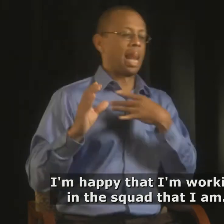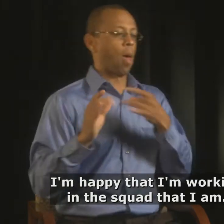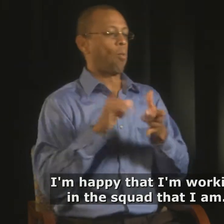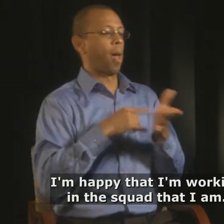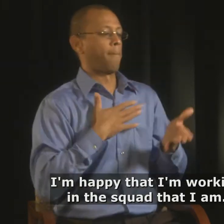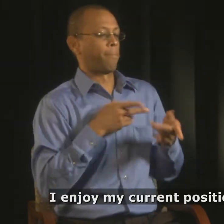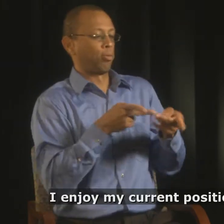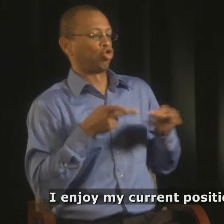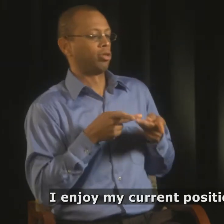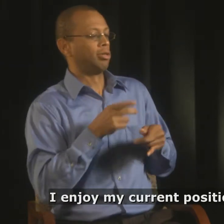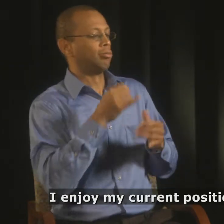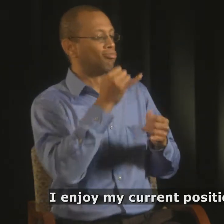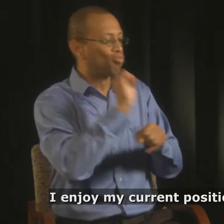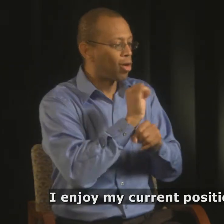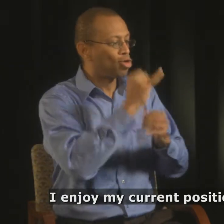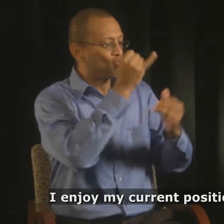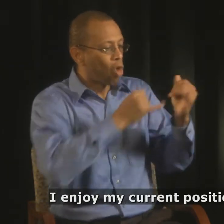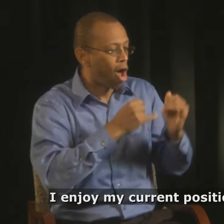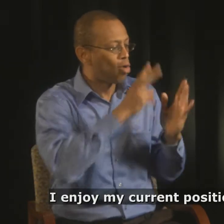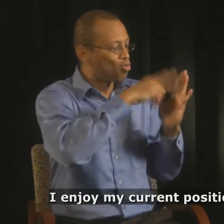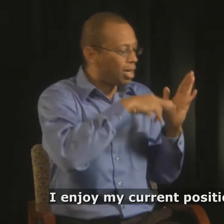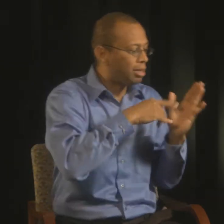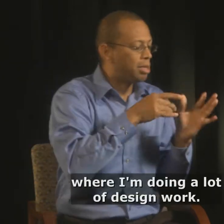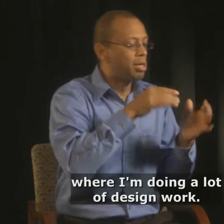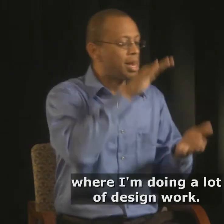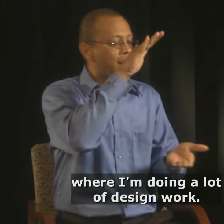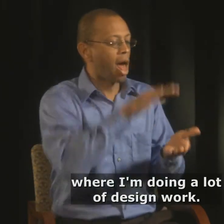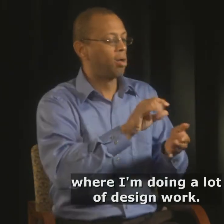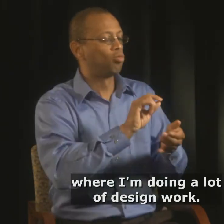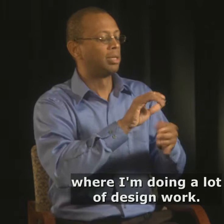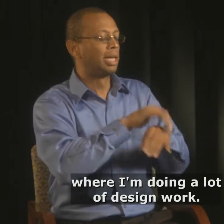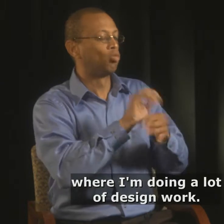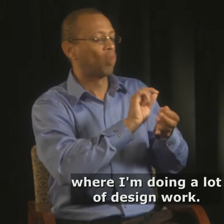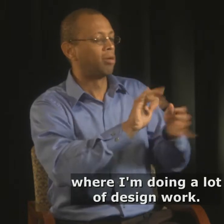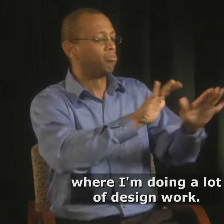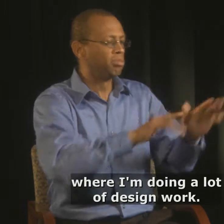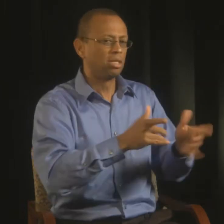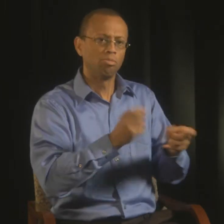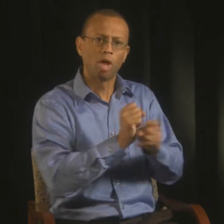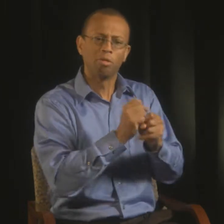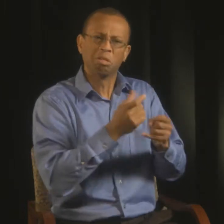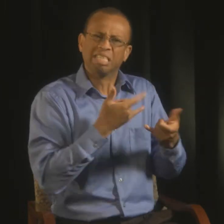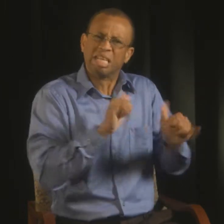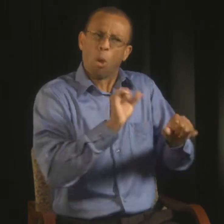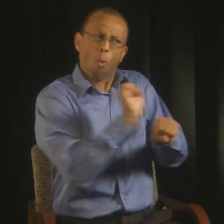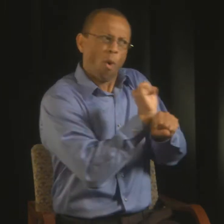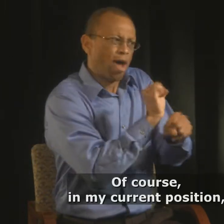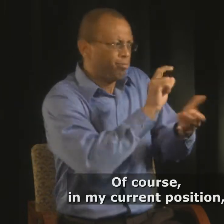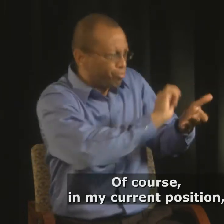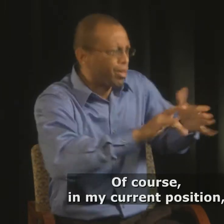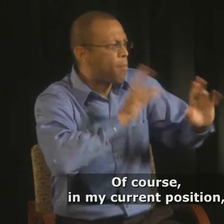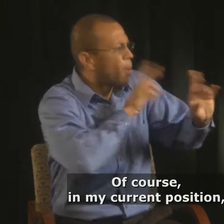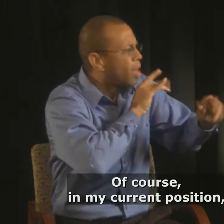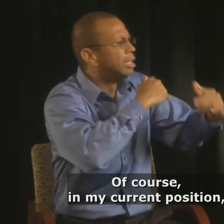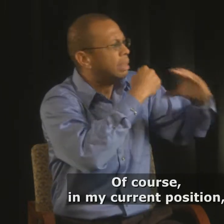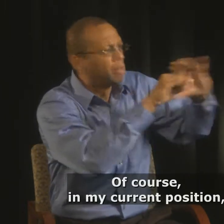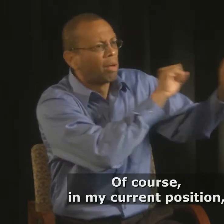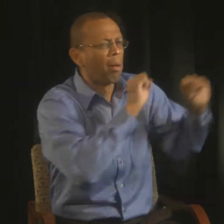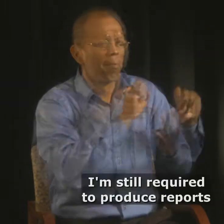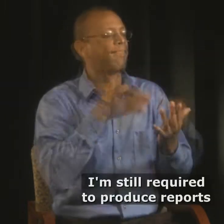am. I enjoy my current position, where I'm doing a lot of design work. Of course, in my current position, I'm still